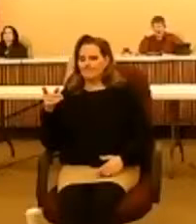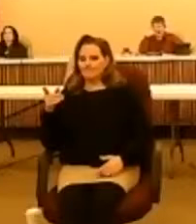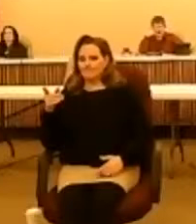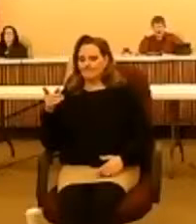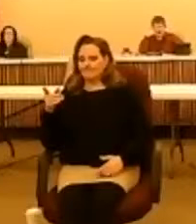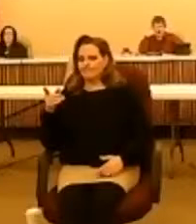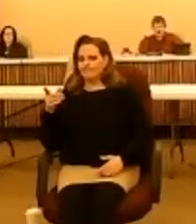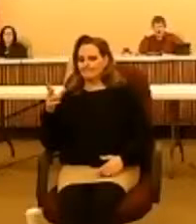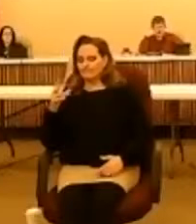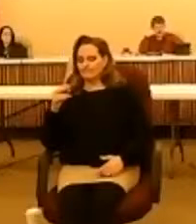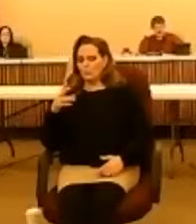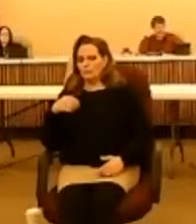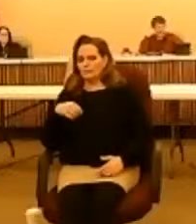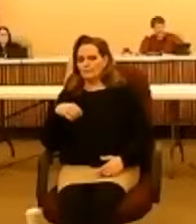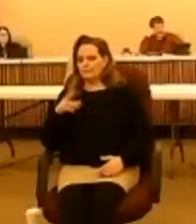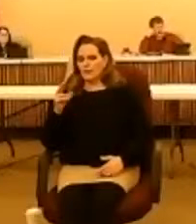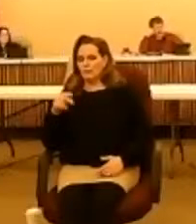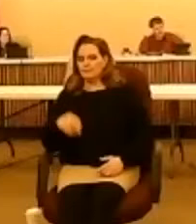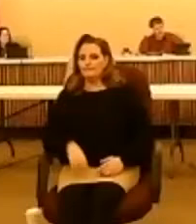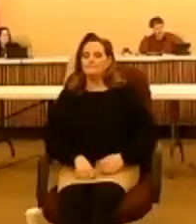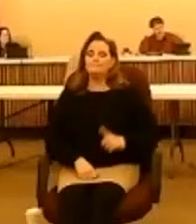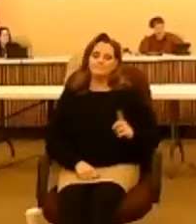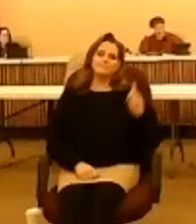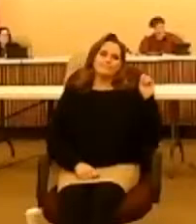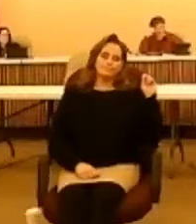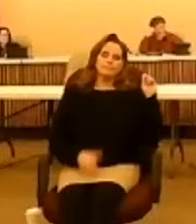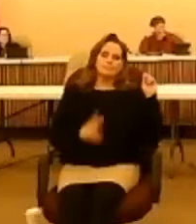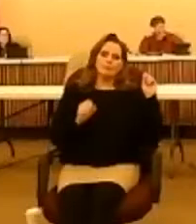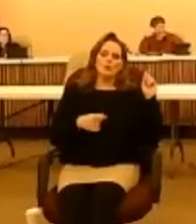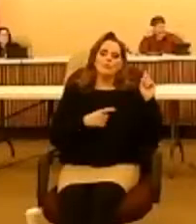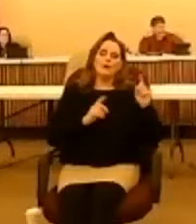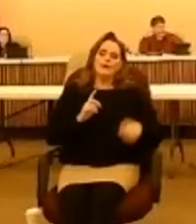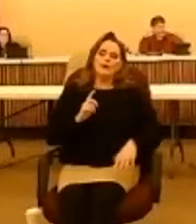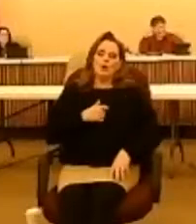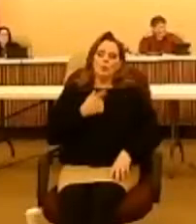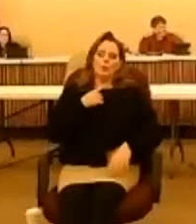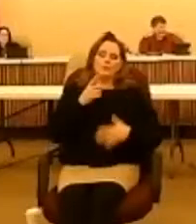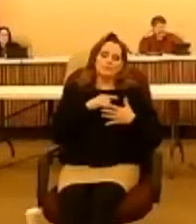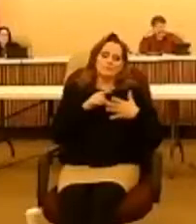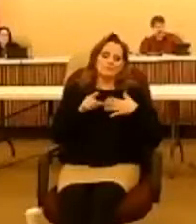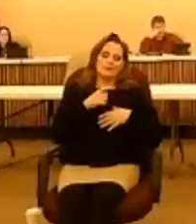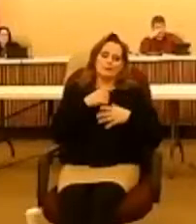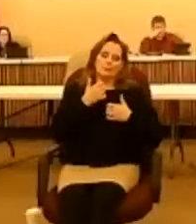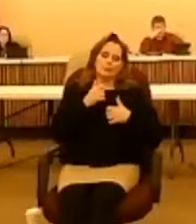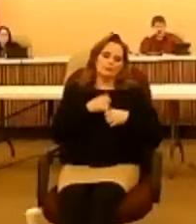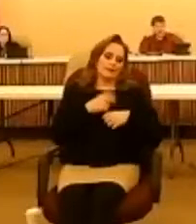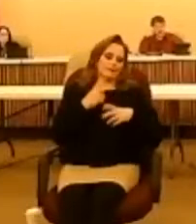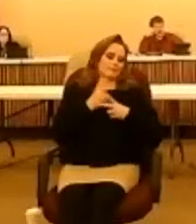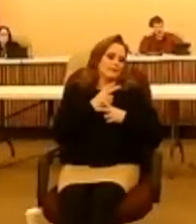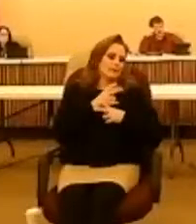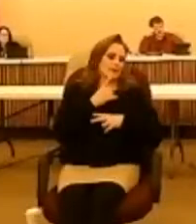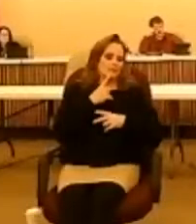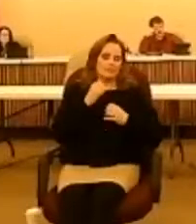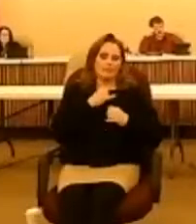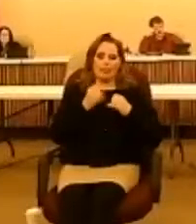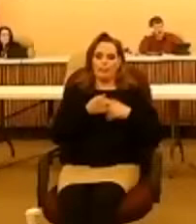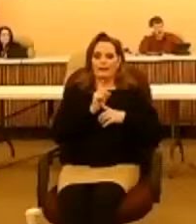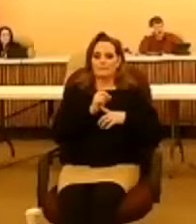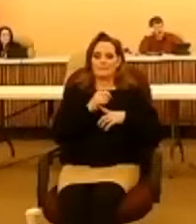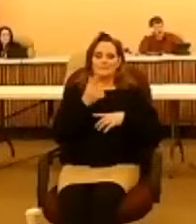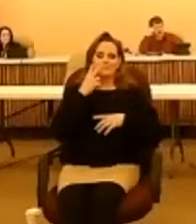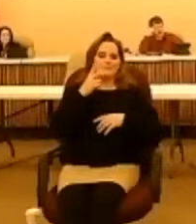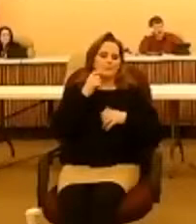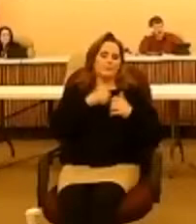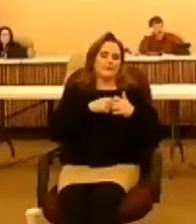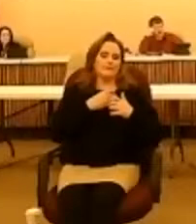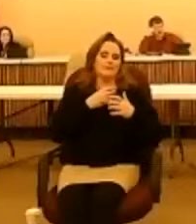Okay. Okay. So we were just checking, we were trying a bunch of avenues the last minute to see if there were any